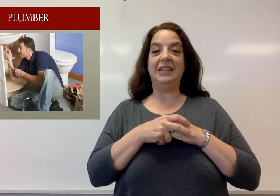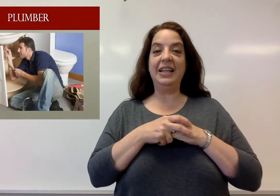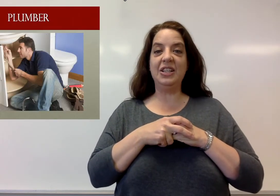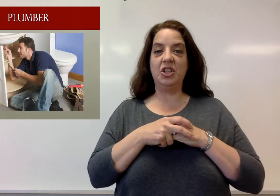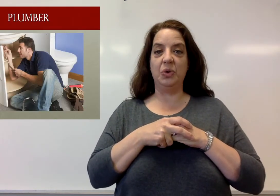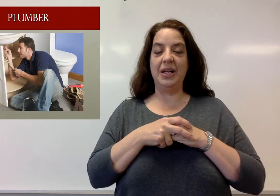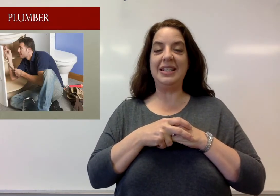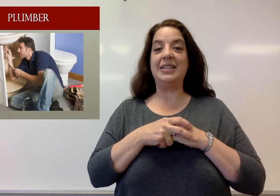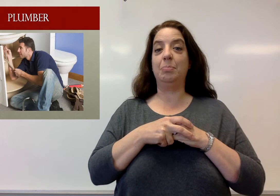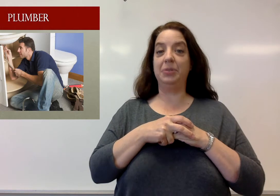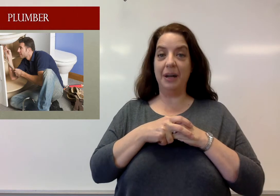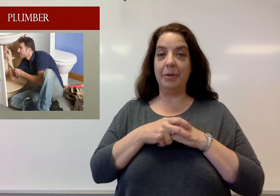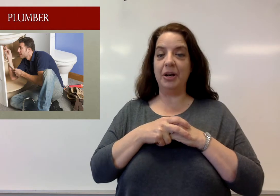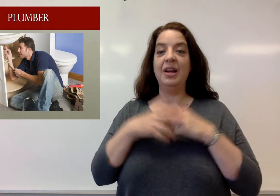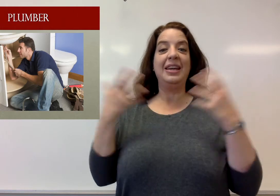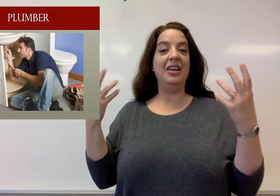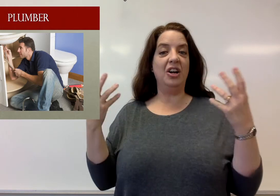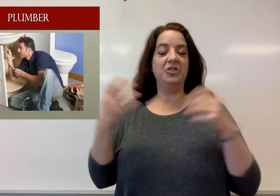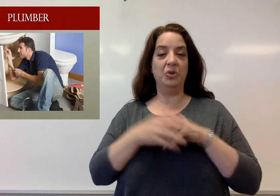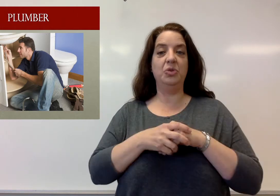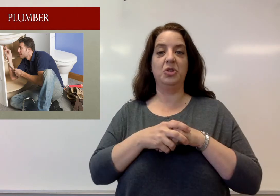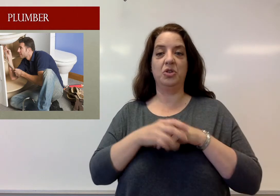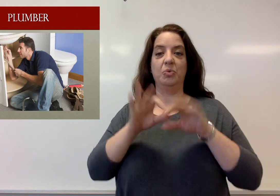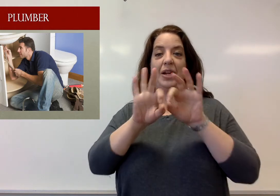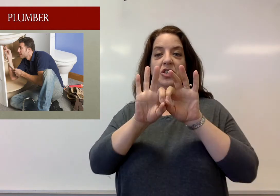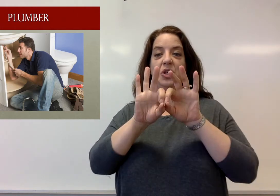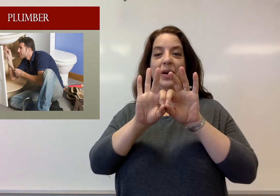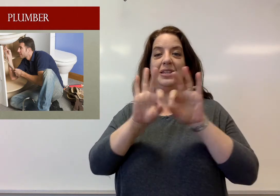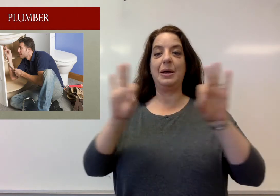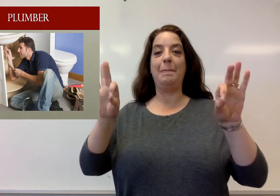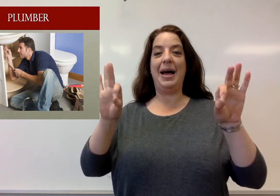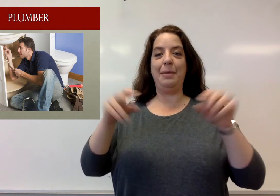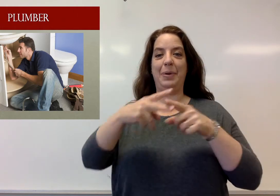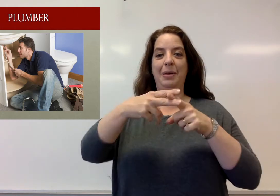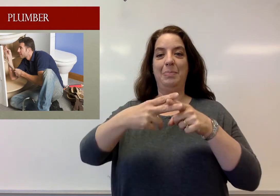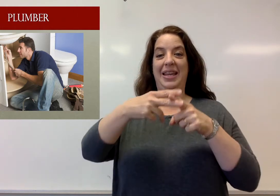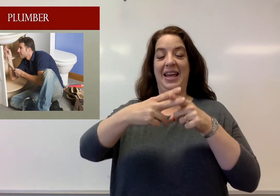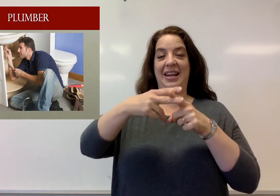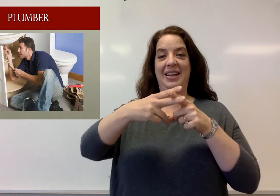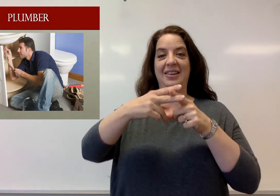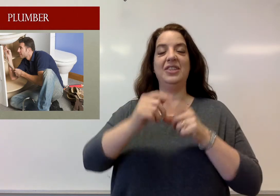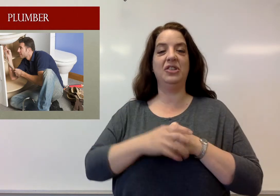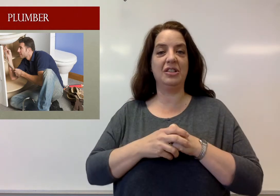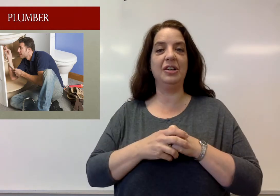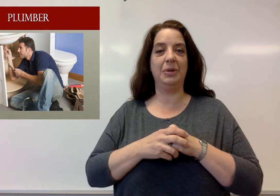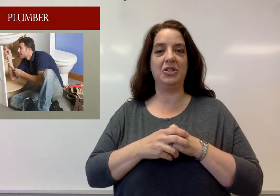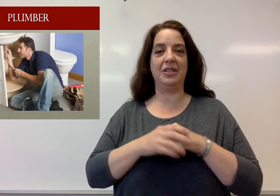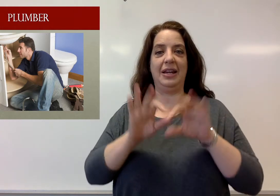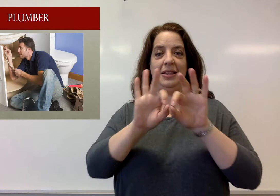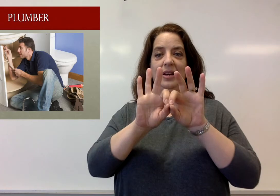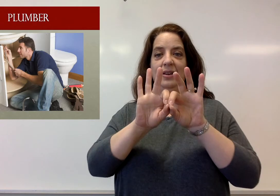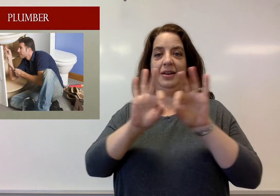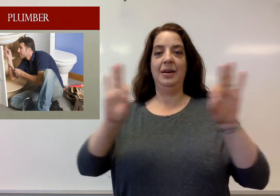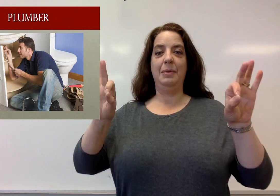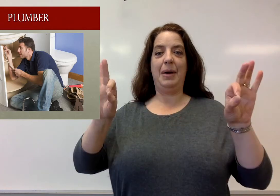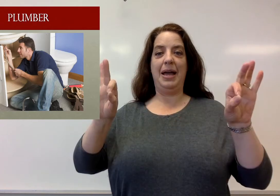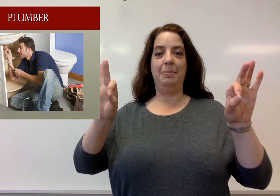related to it. It's a plumber. He also uses a wrench, so it's pipe mechanic is literally what you're signing there. Pipe,